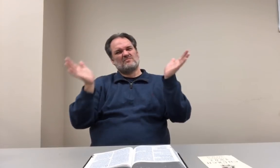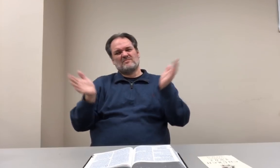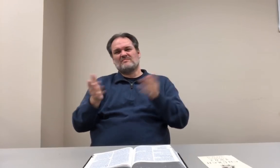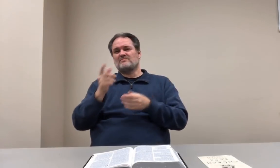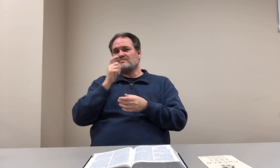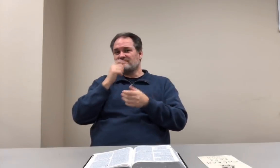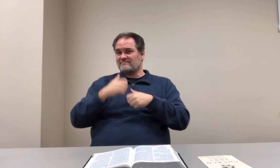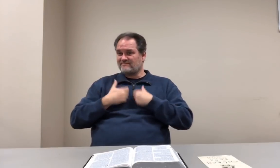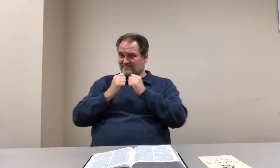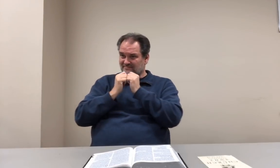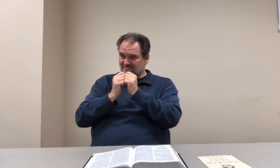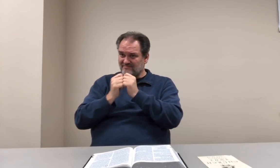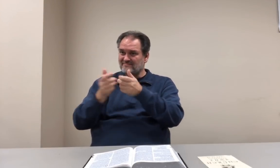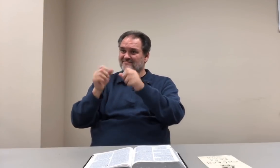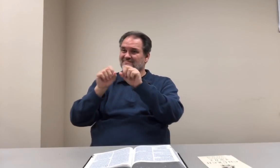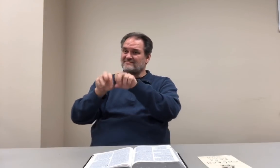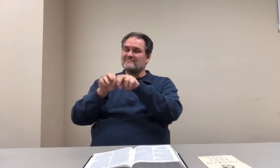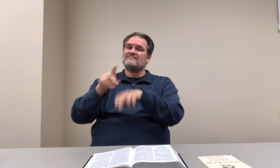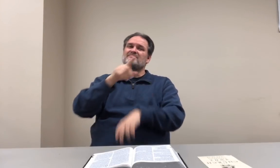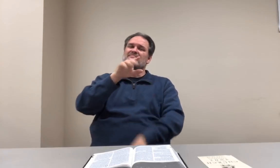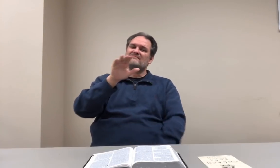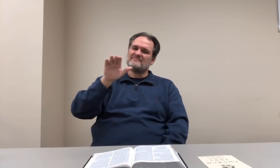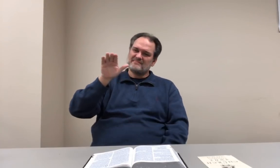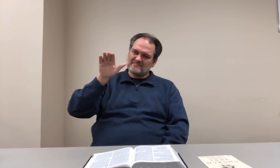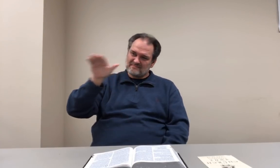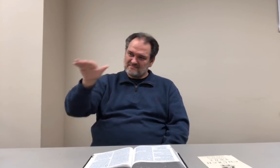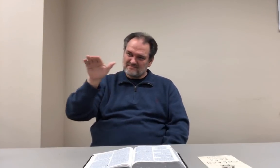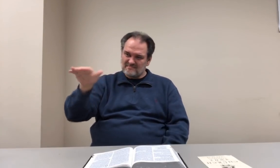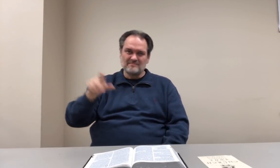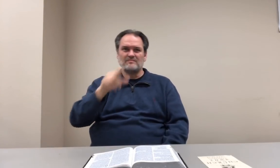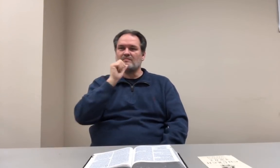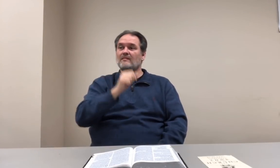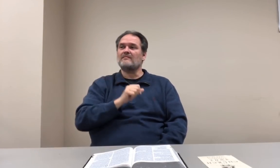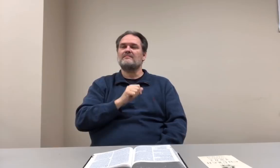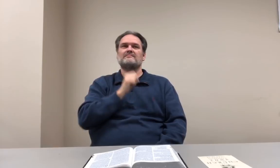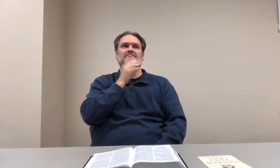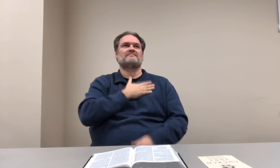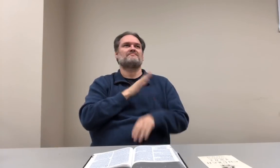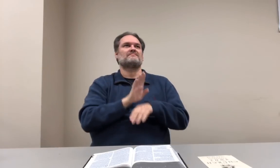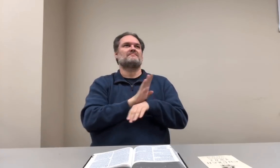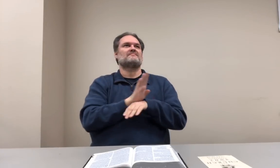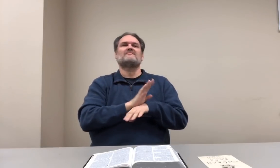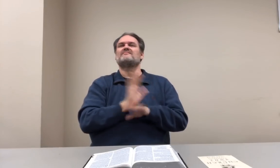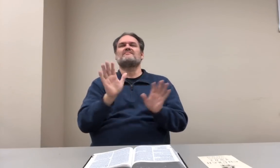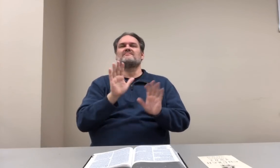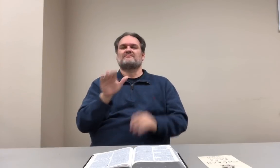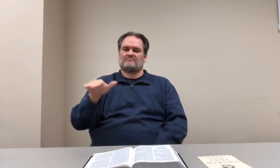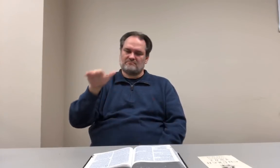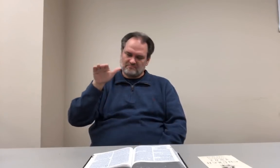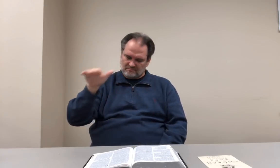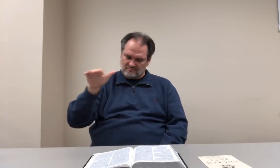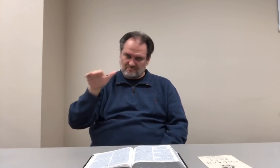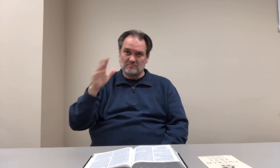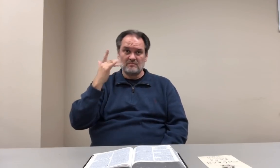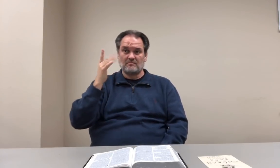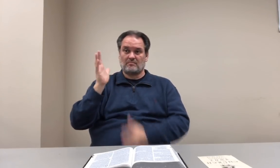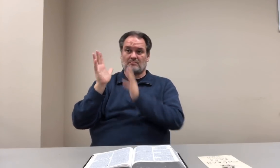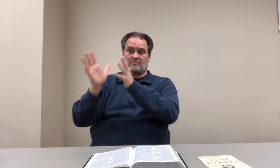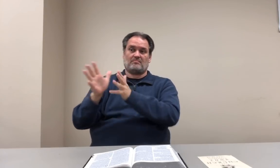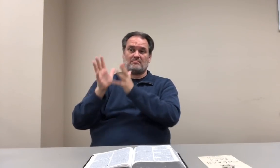are often brought forth by honest believers who are simply trying to reconcile this with their understanding of scriptures. Now, you guys are in